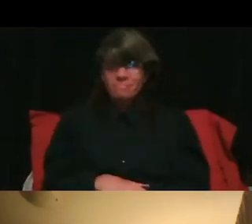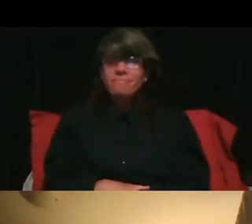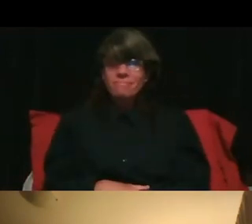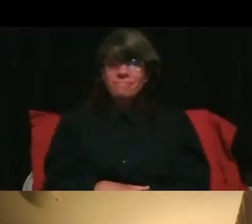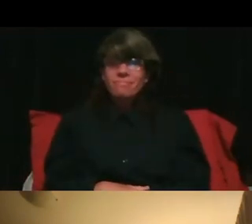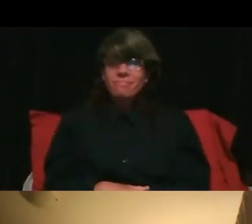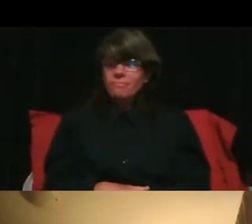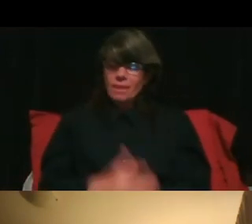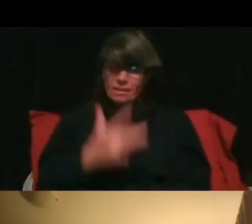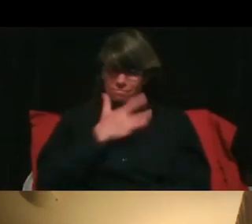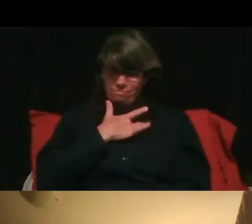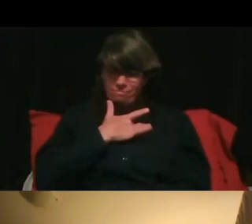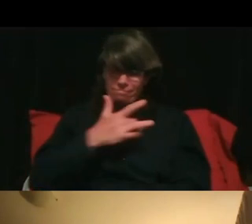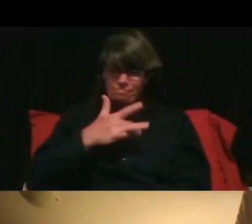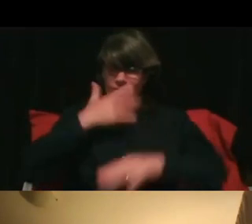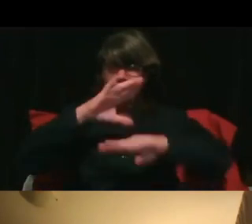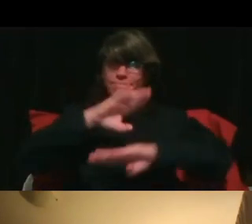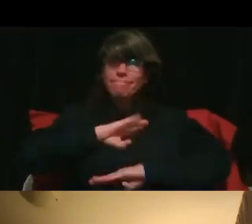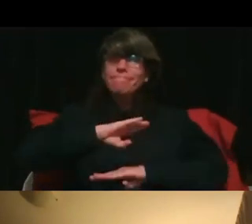My heart is full.